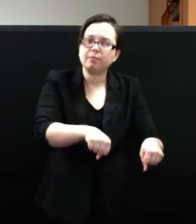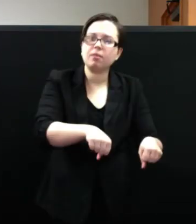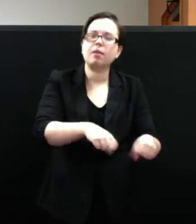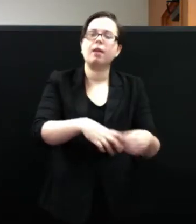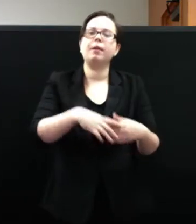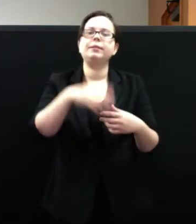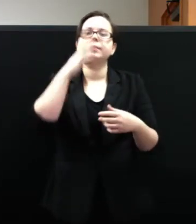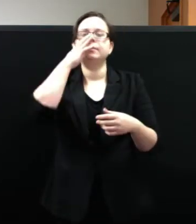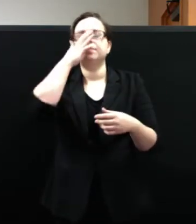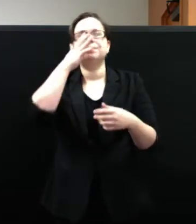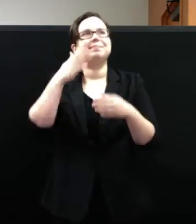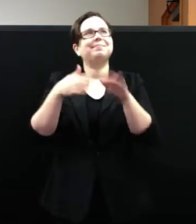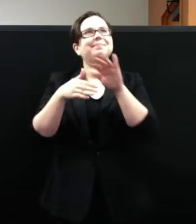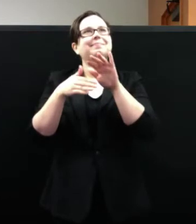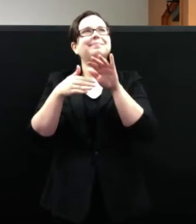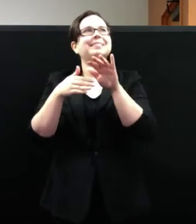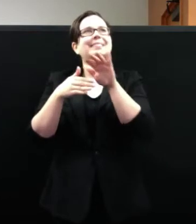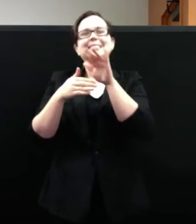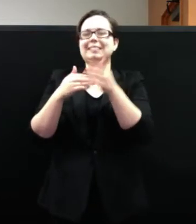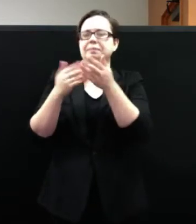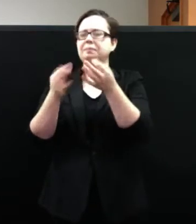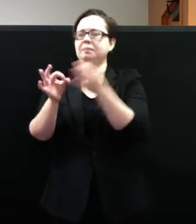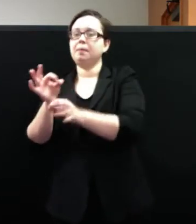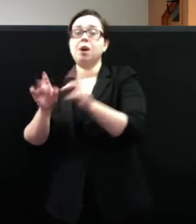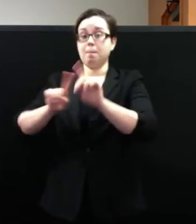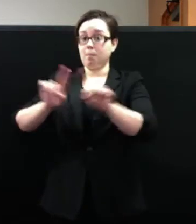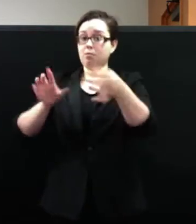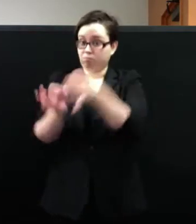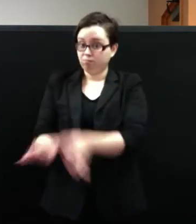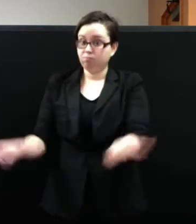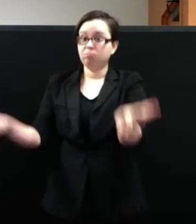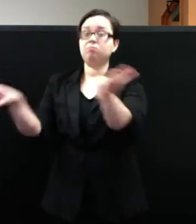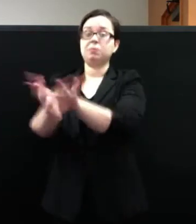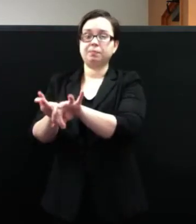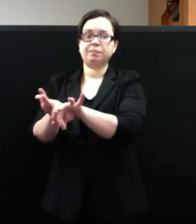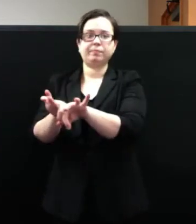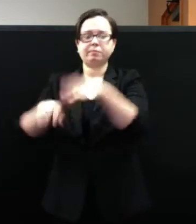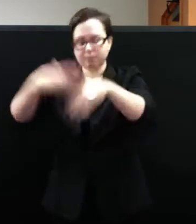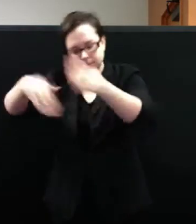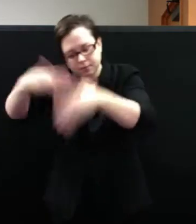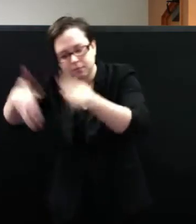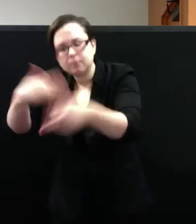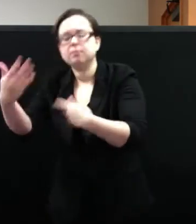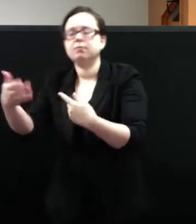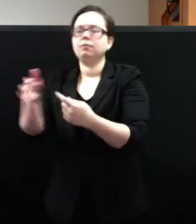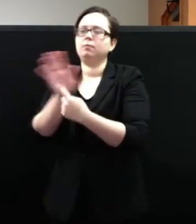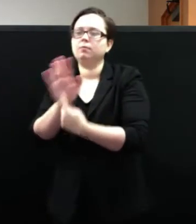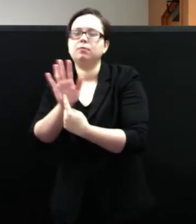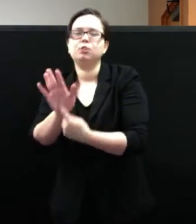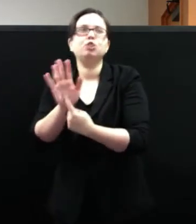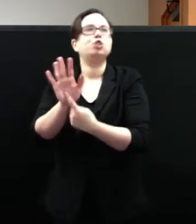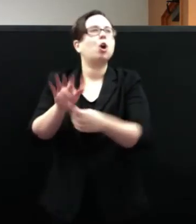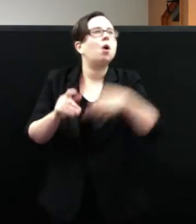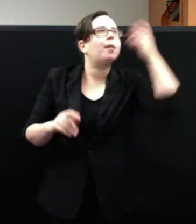seem trivial, it's actually really important. This rapid iteration of expressing and then reflecting and